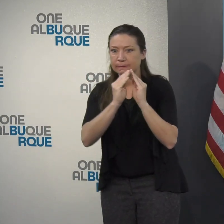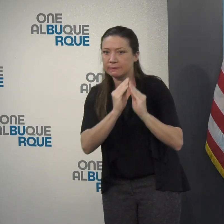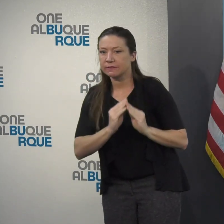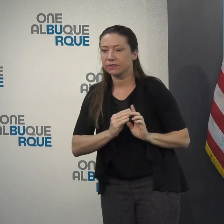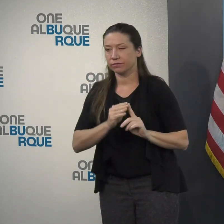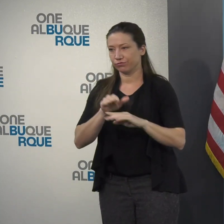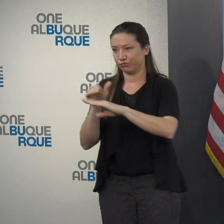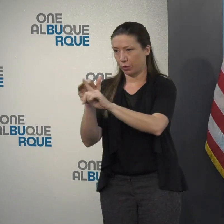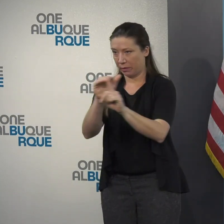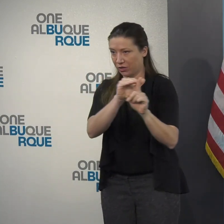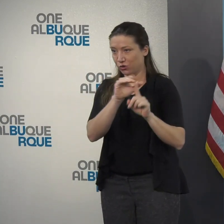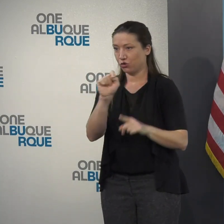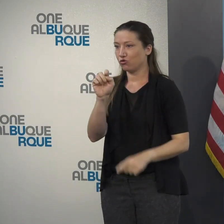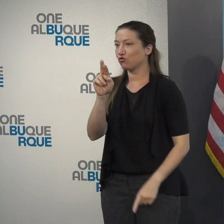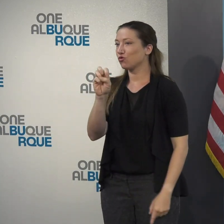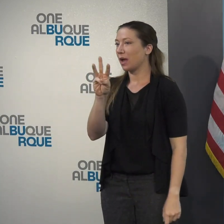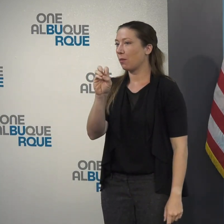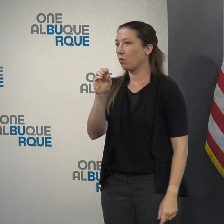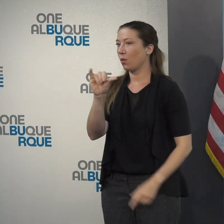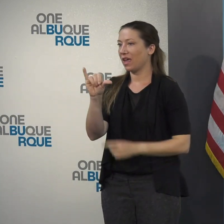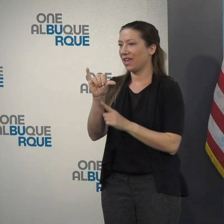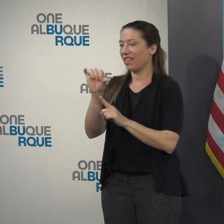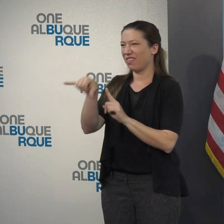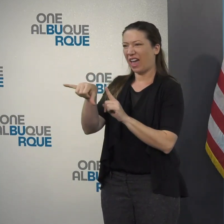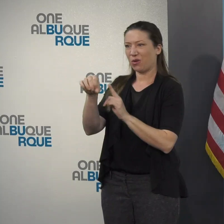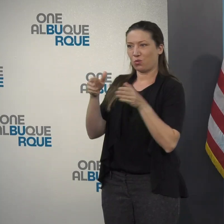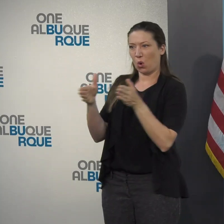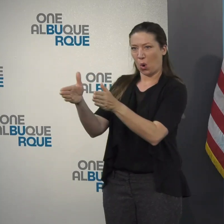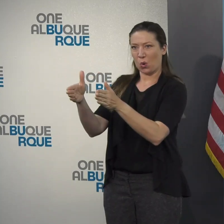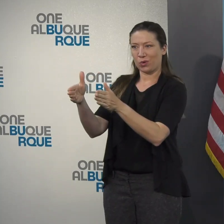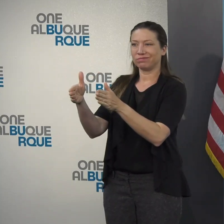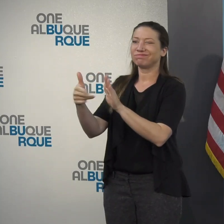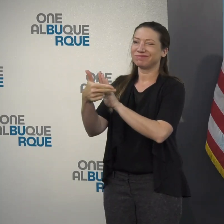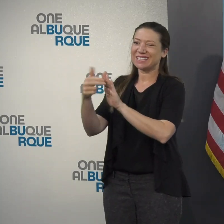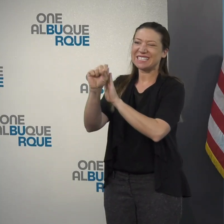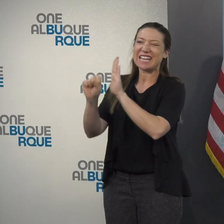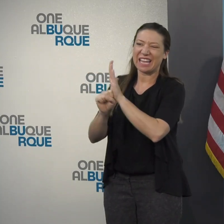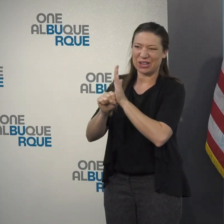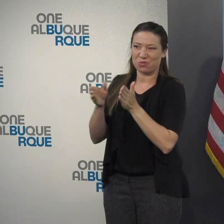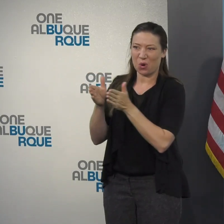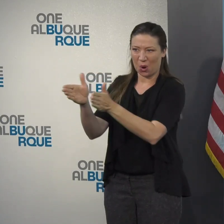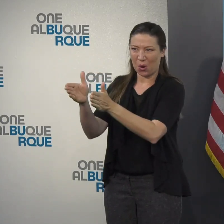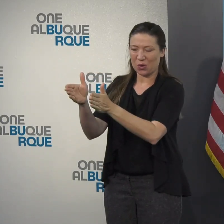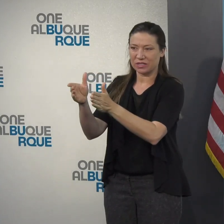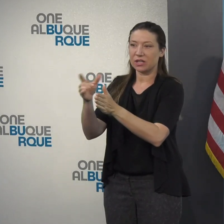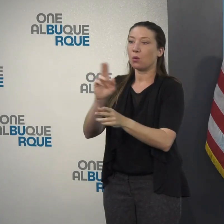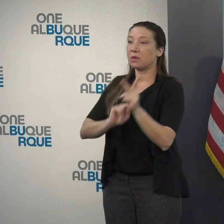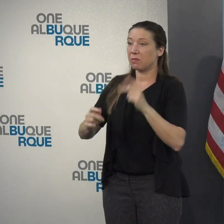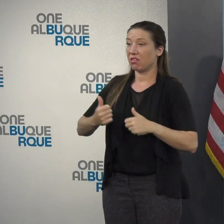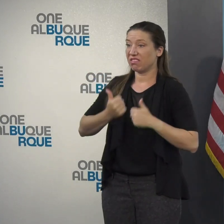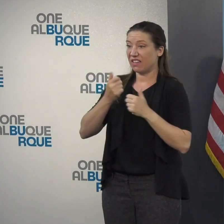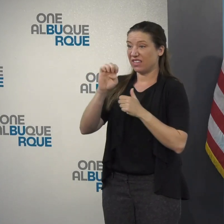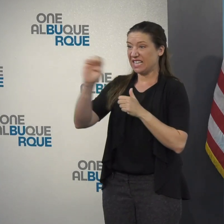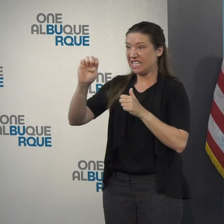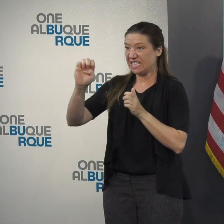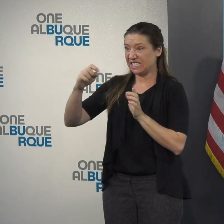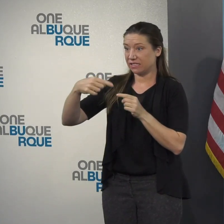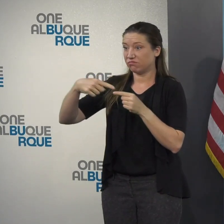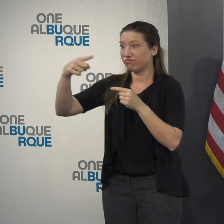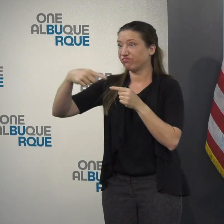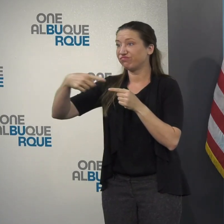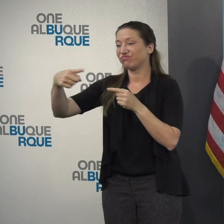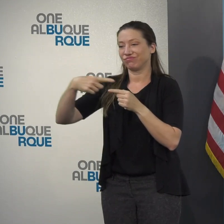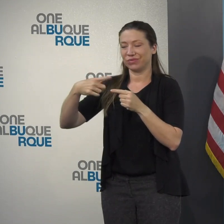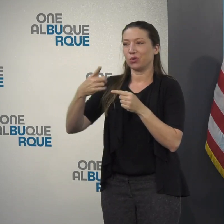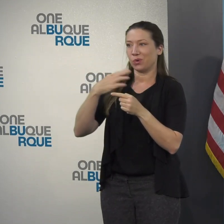a county road or a state road, so we're working with folks, east of Tramway and sort of what the situation is up there.